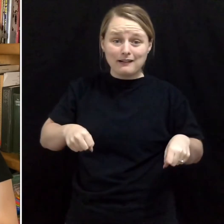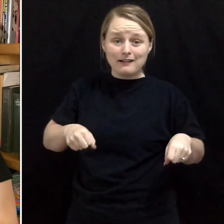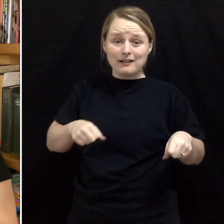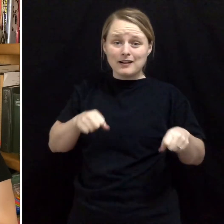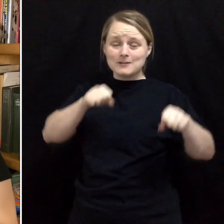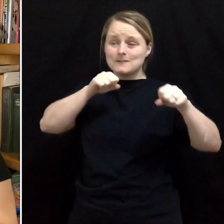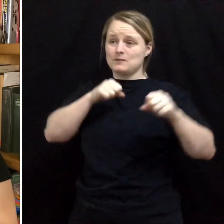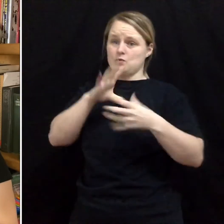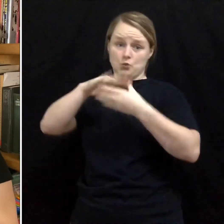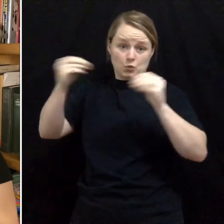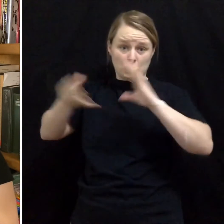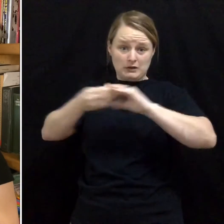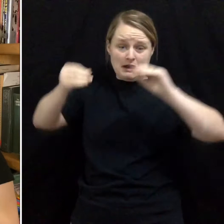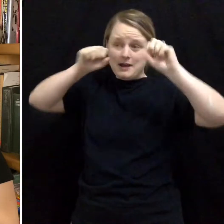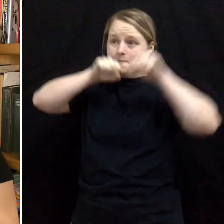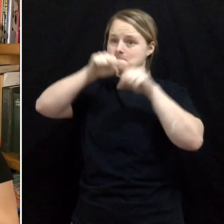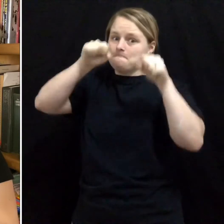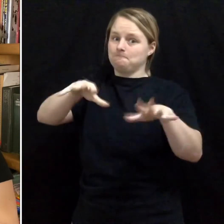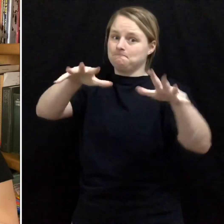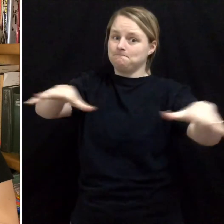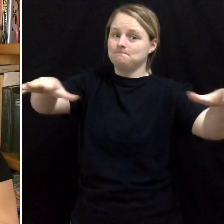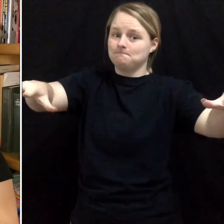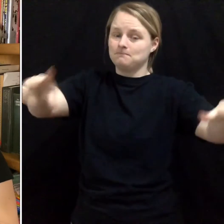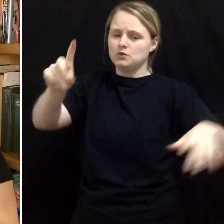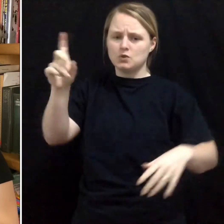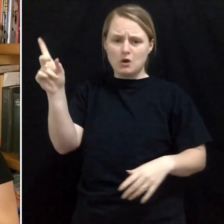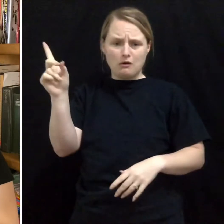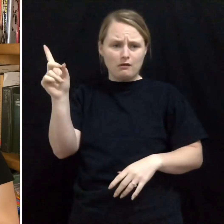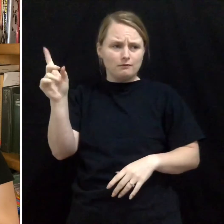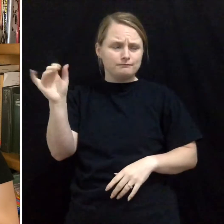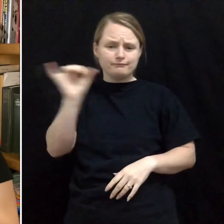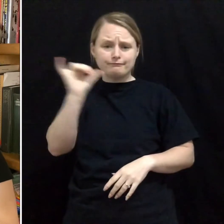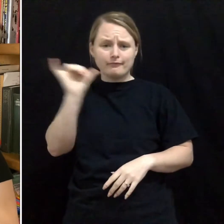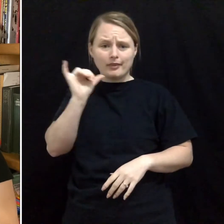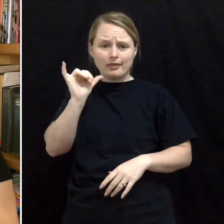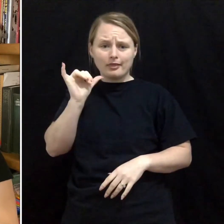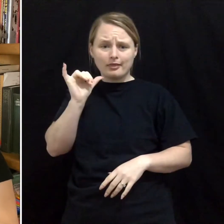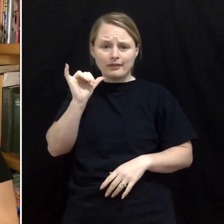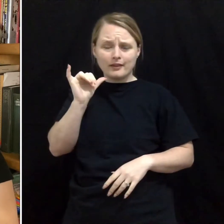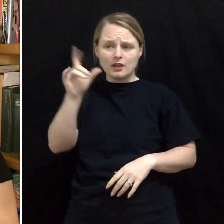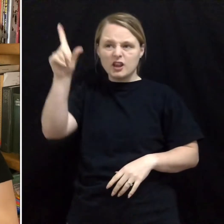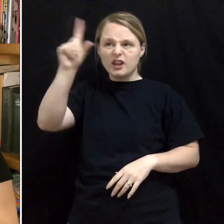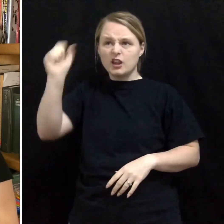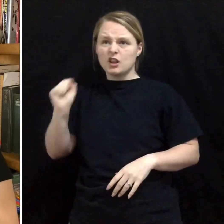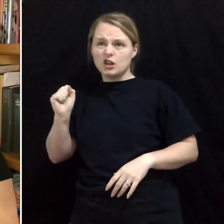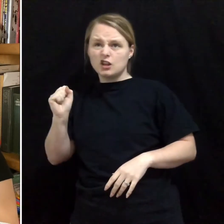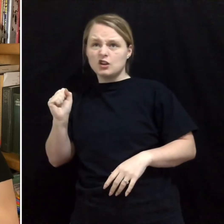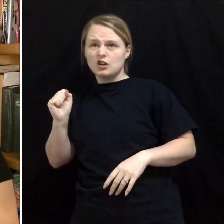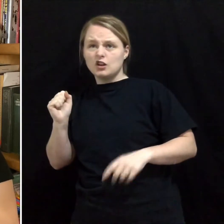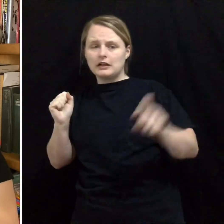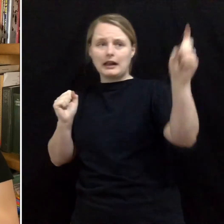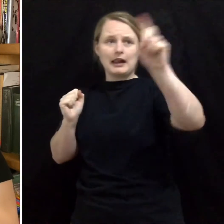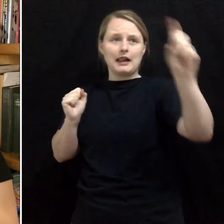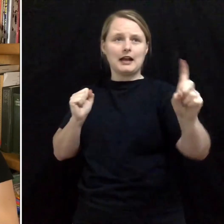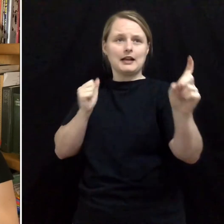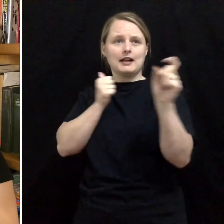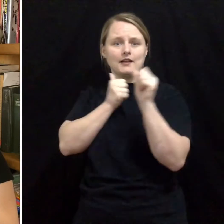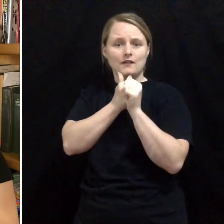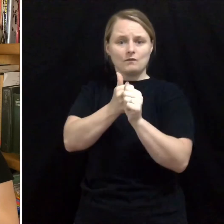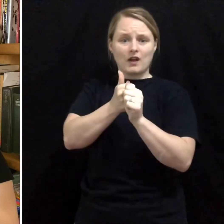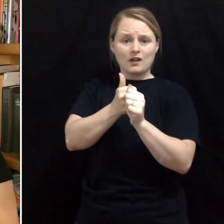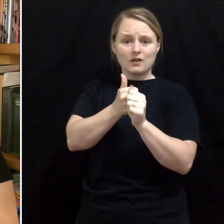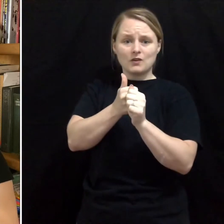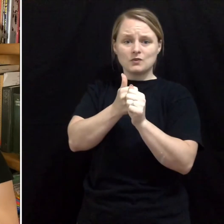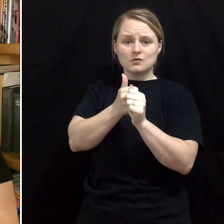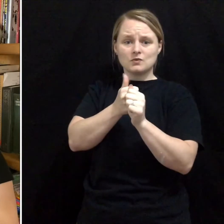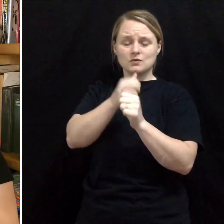And as sure as thunder follows lightning and sun follows rain, whenever you see a spark of